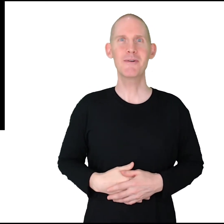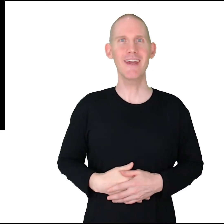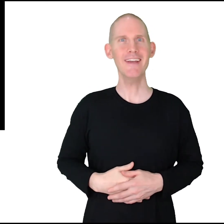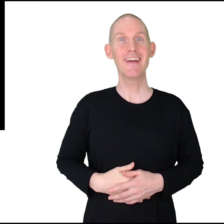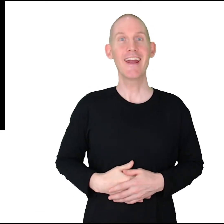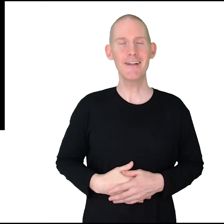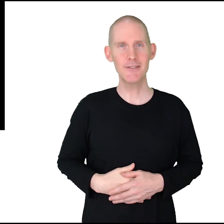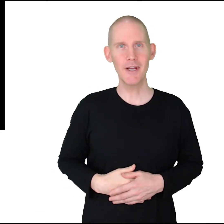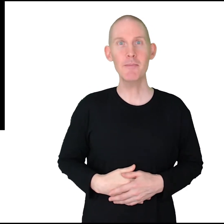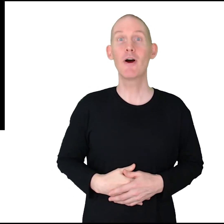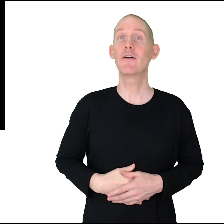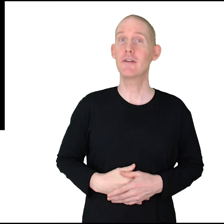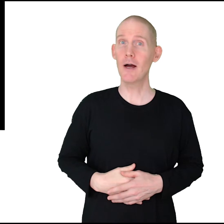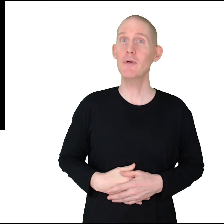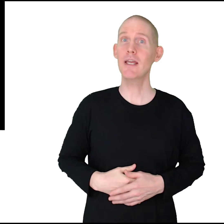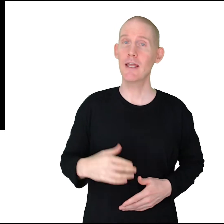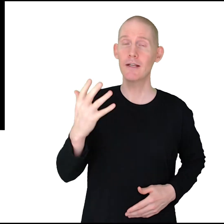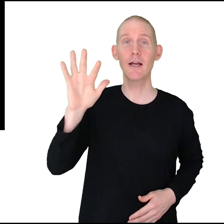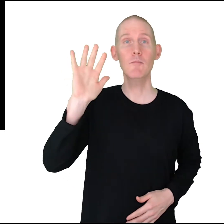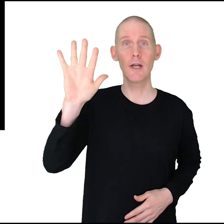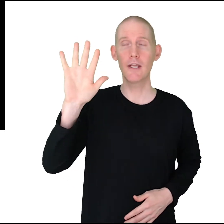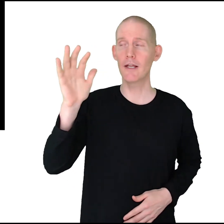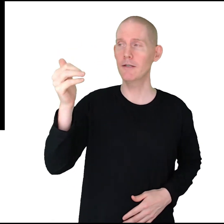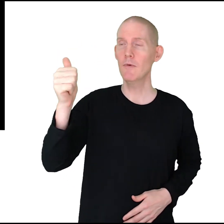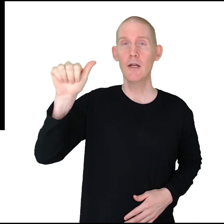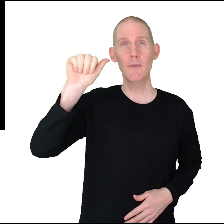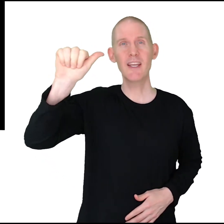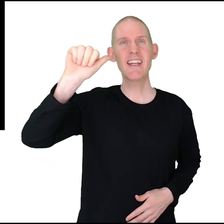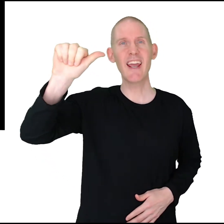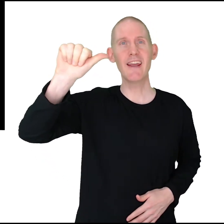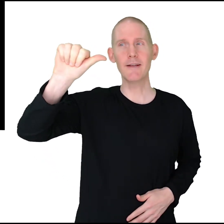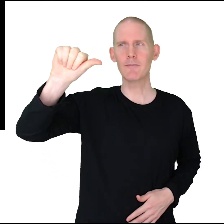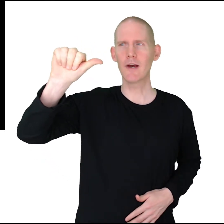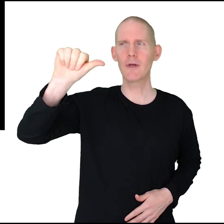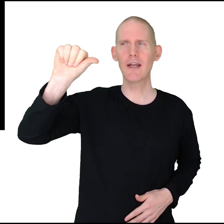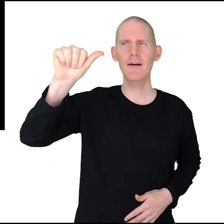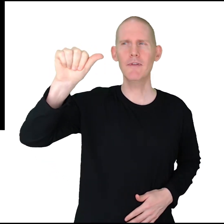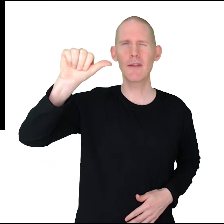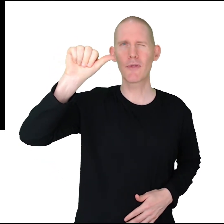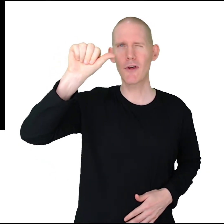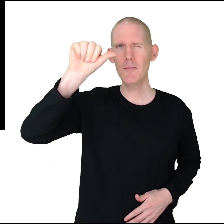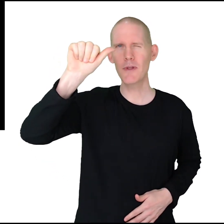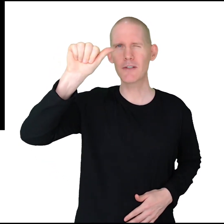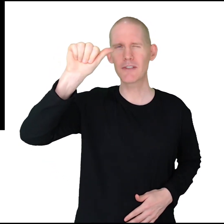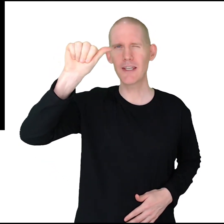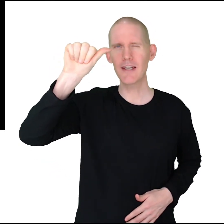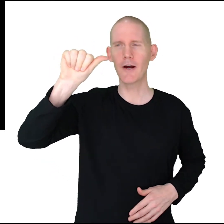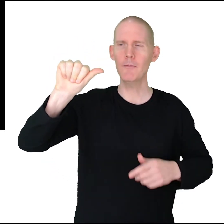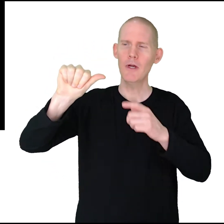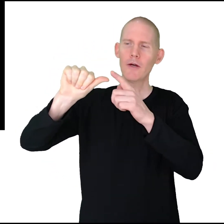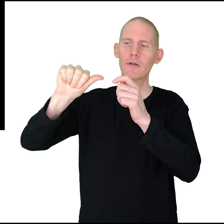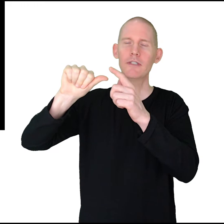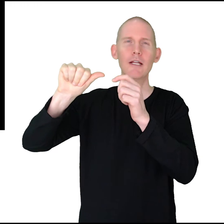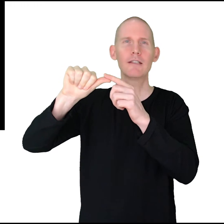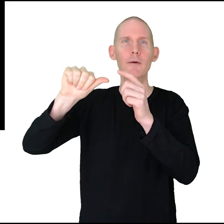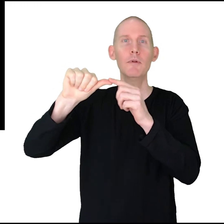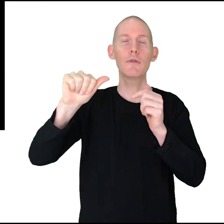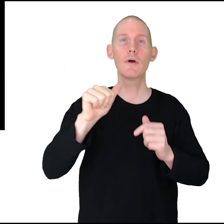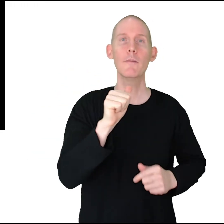Okay. Hand shape. Dominant hand. I'm right-handed. Make an A. Now we can have that thumb there sticking out. We're going to take the tip of the thumb,